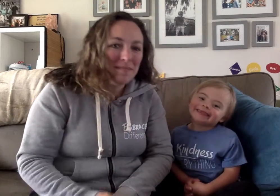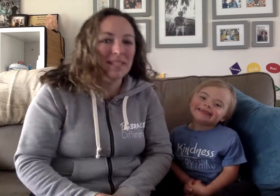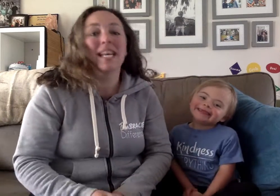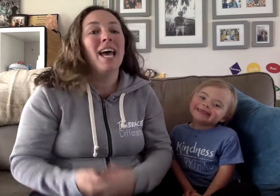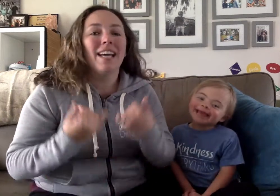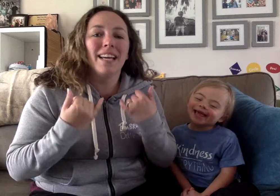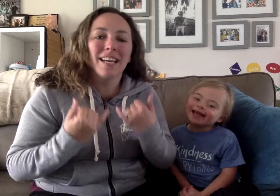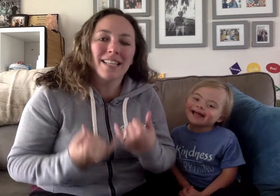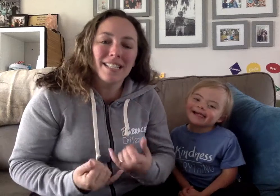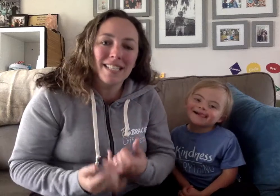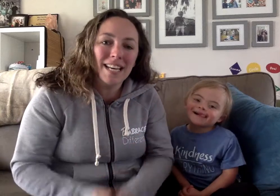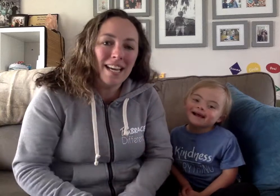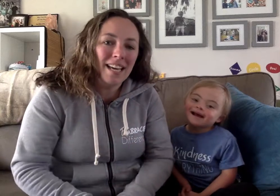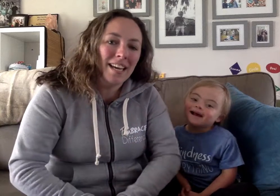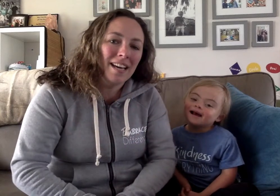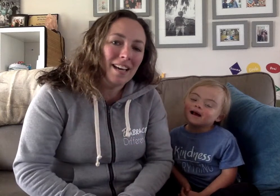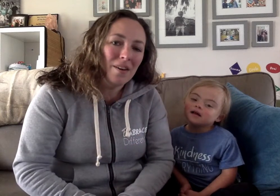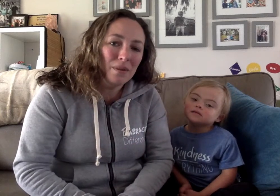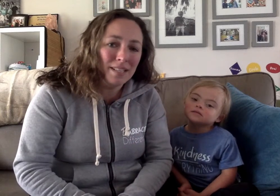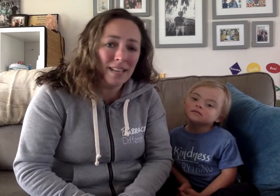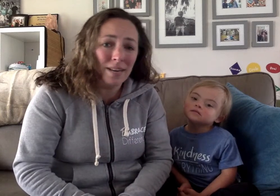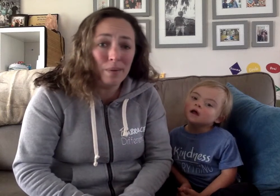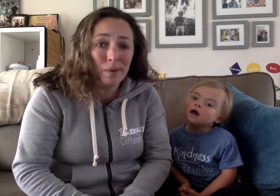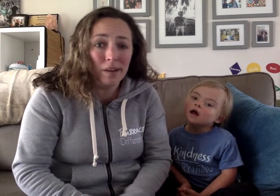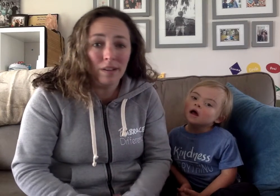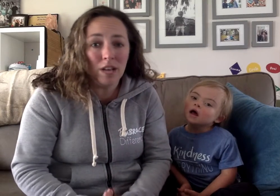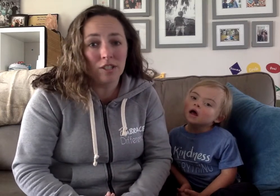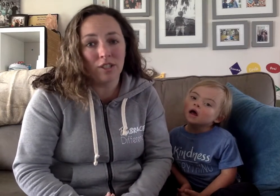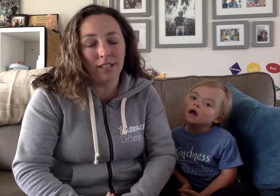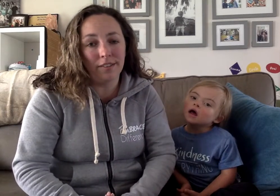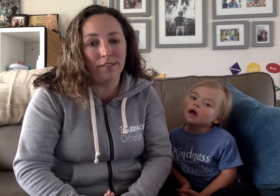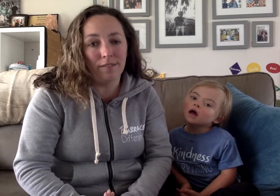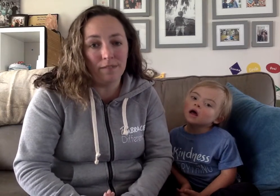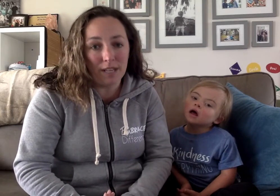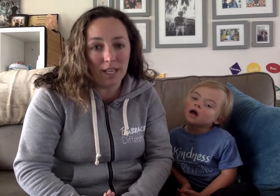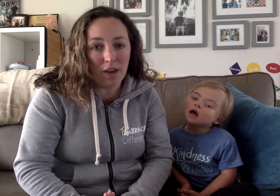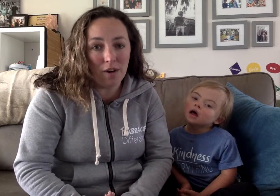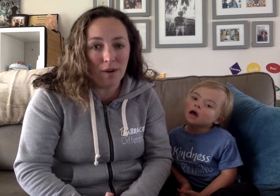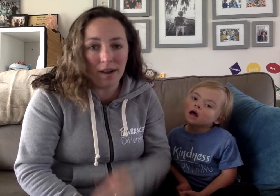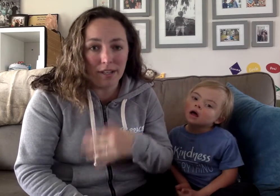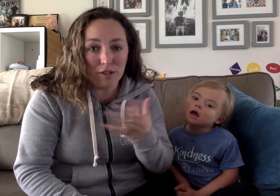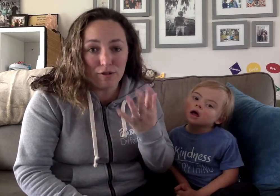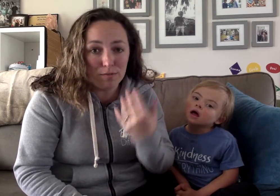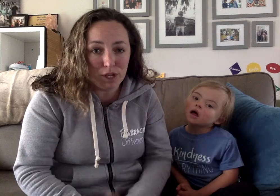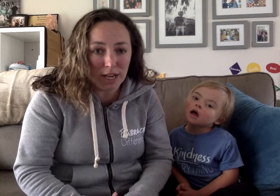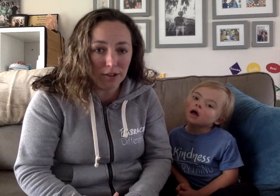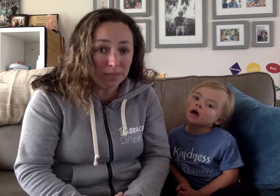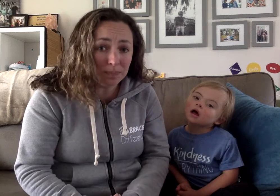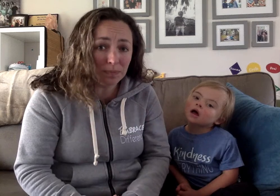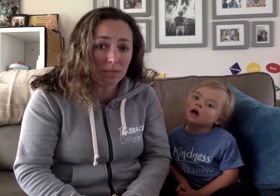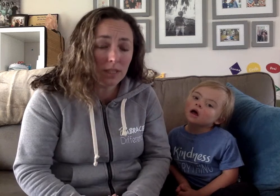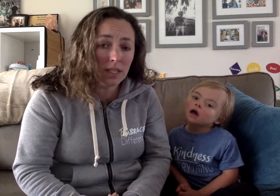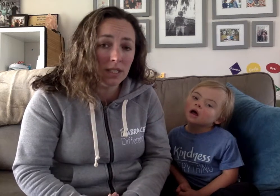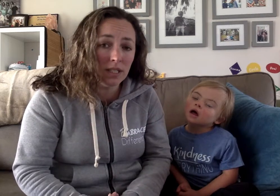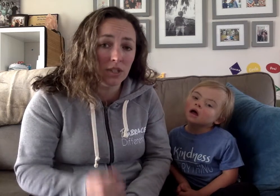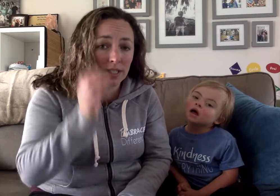James. And today, we decided we were going to launch a little video YouTube channel to teach the